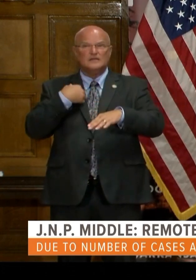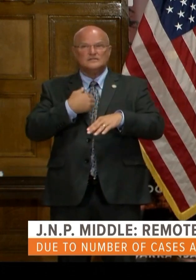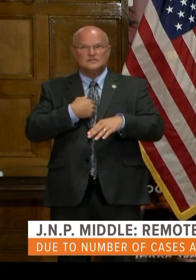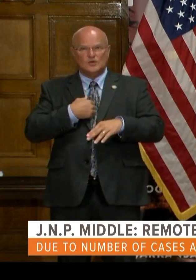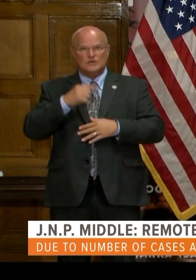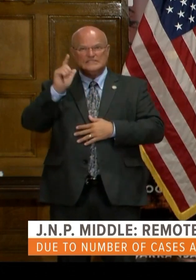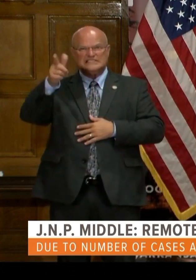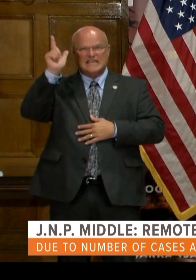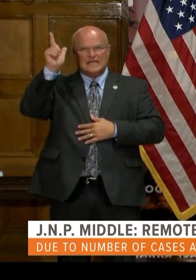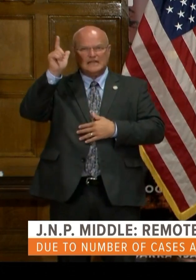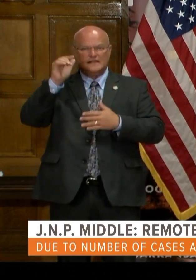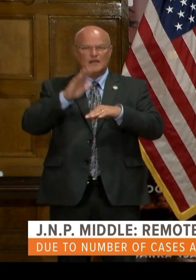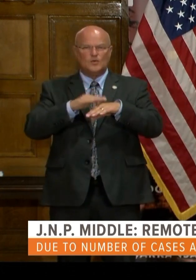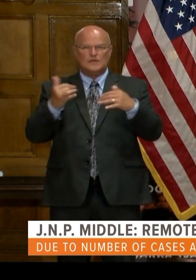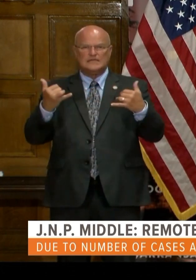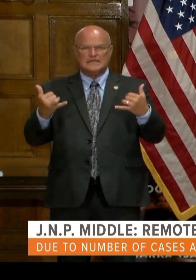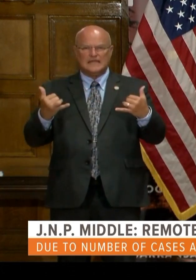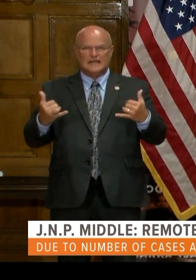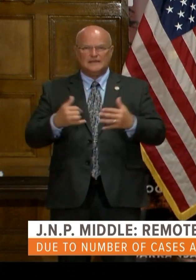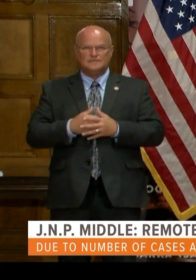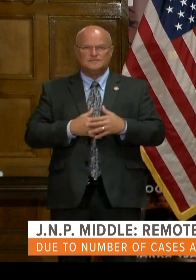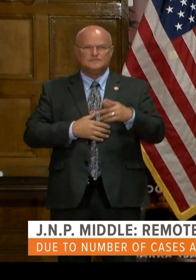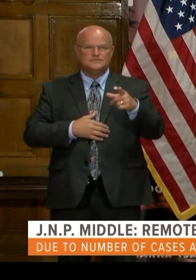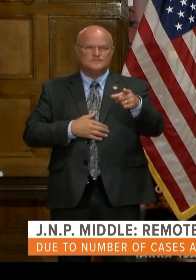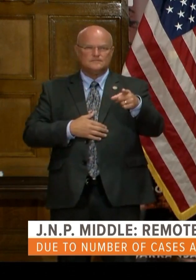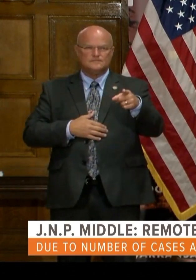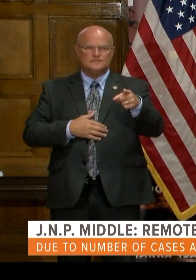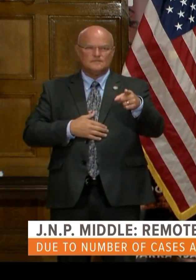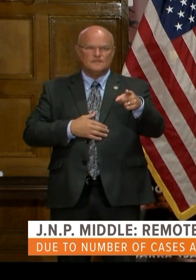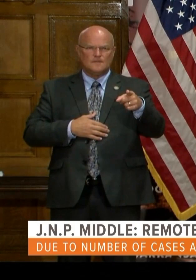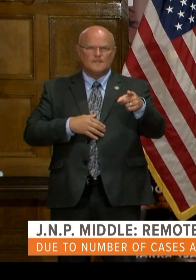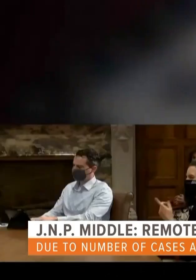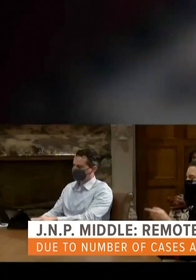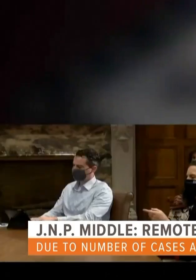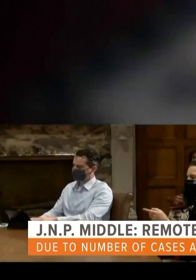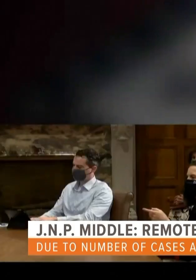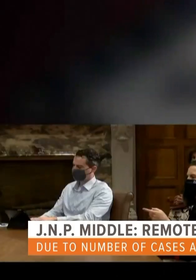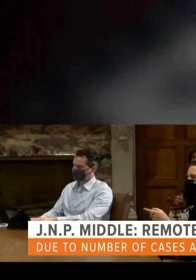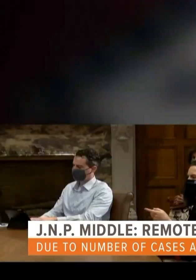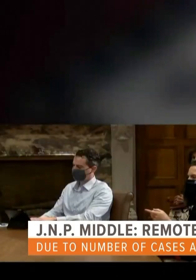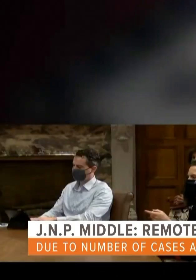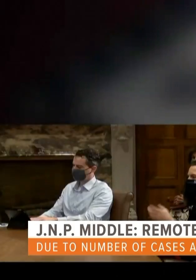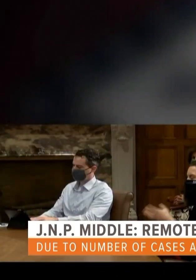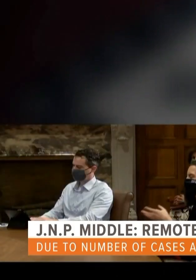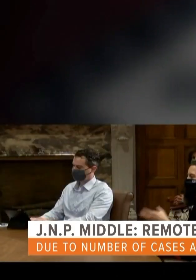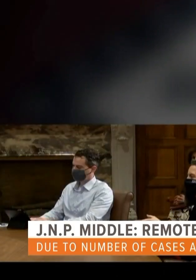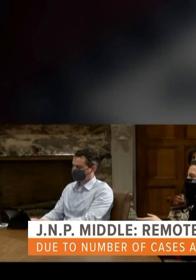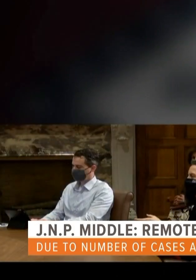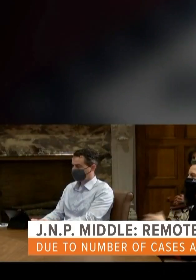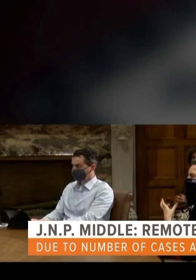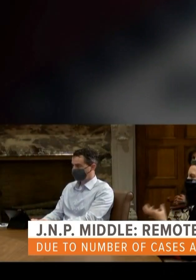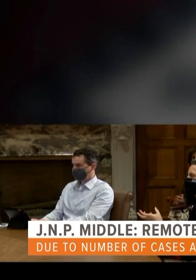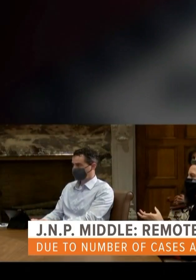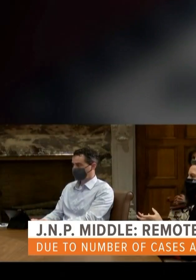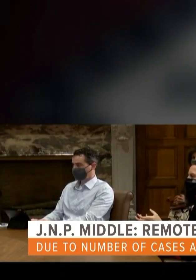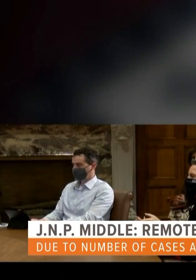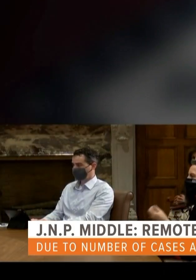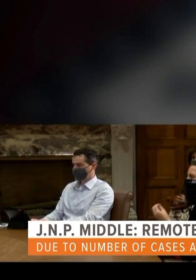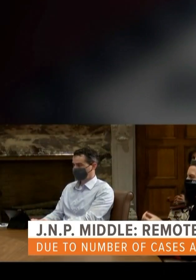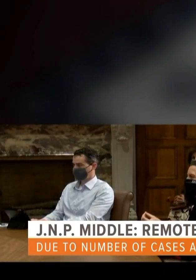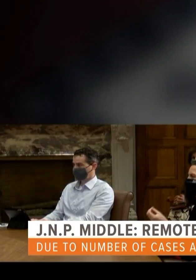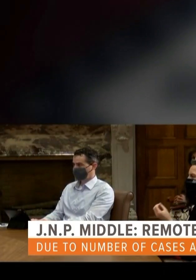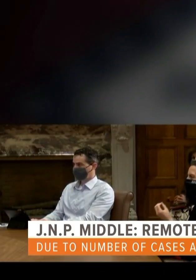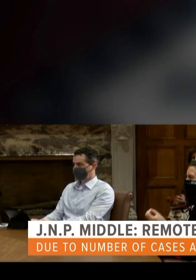warning today. Does the 50% of staff at that rural school having to quarantine, does that indicate